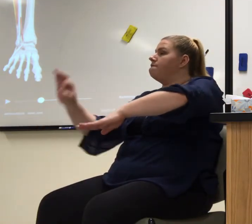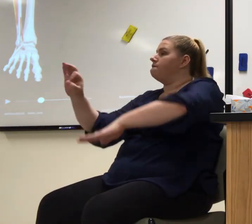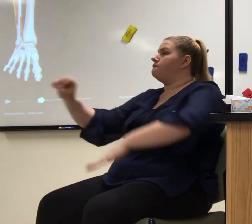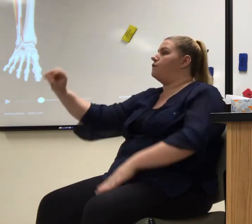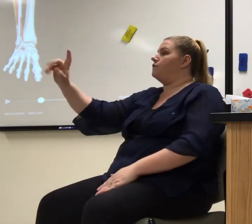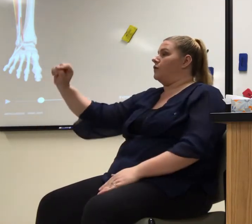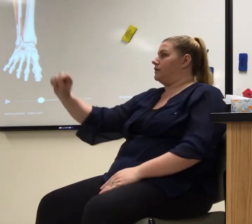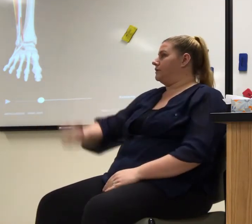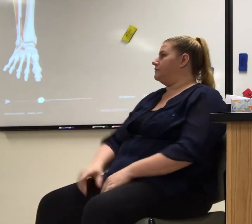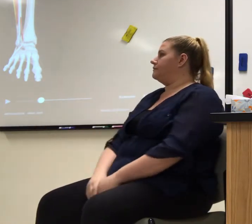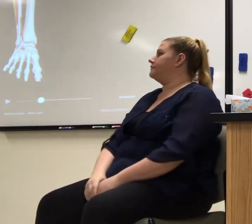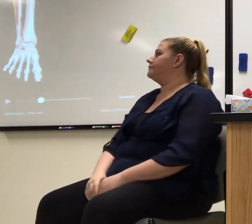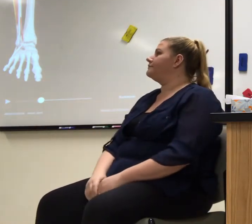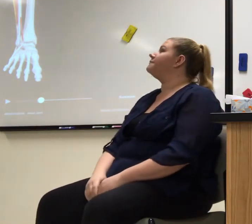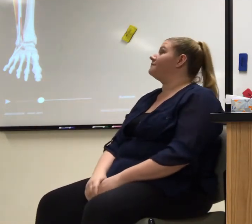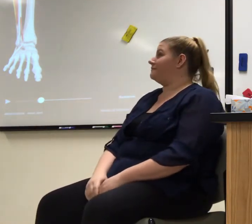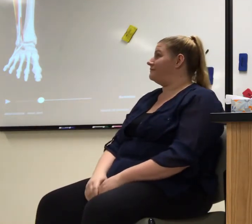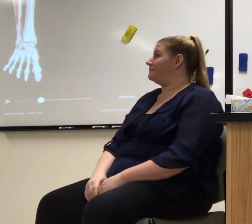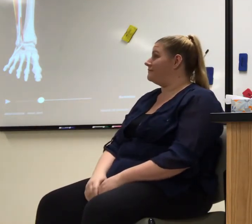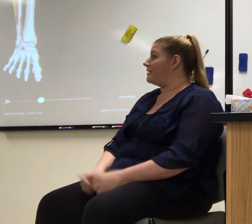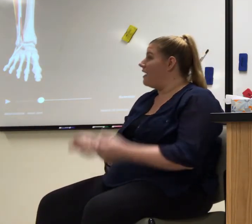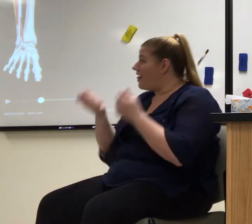Foot.